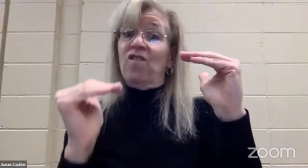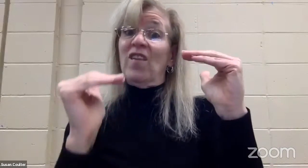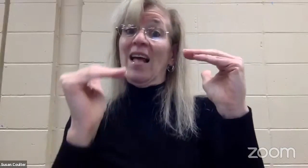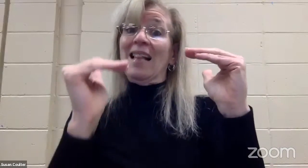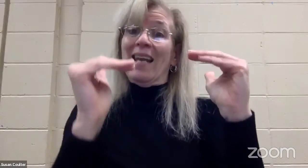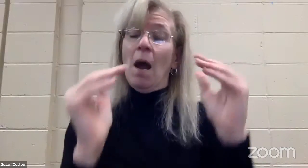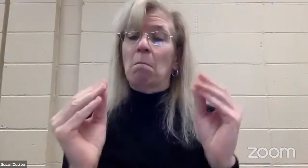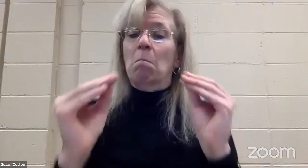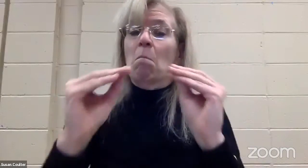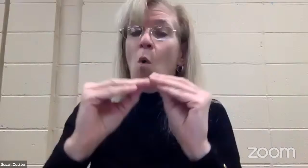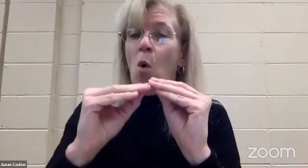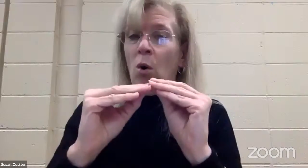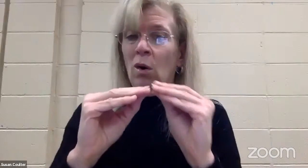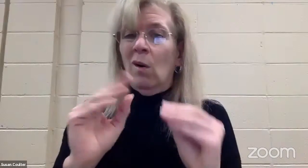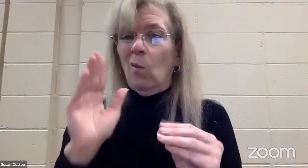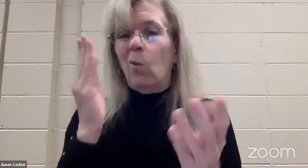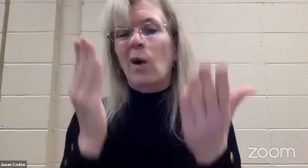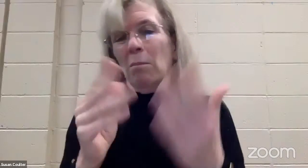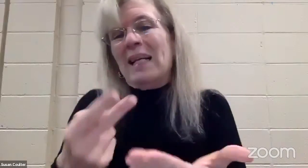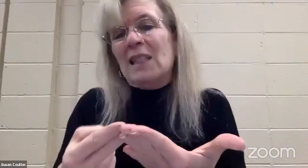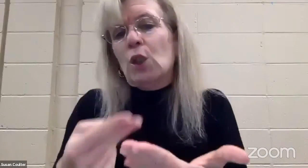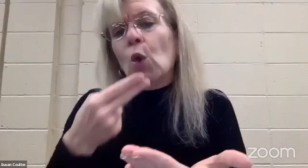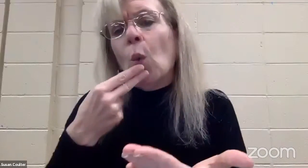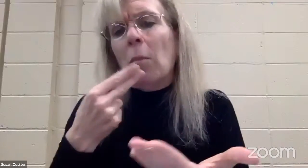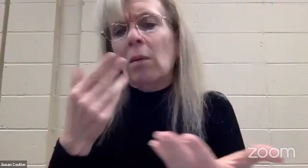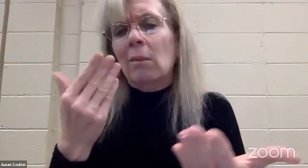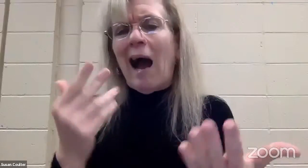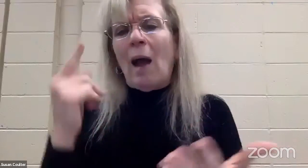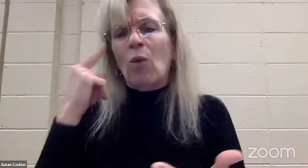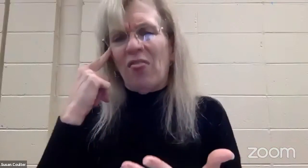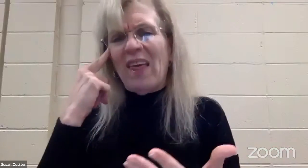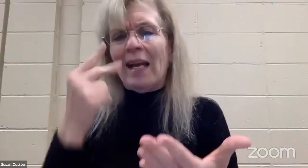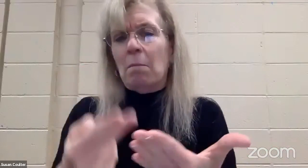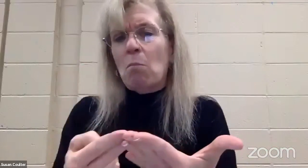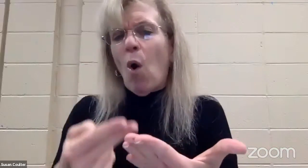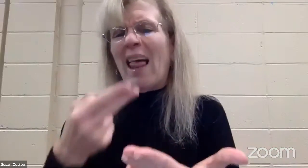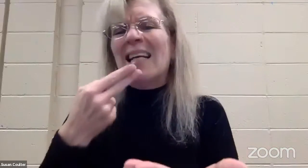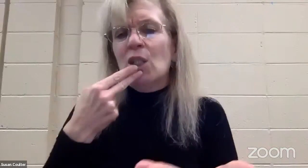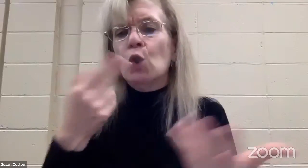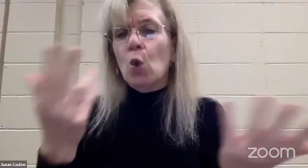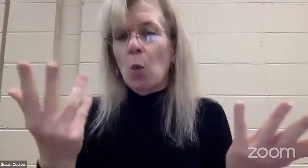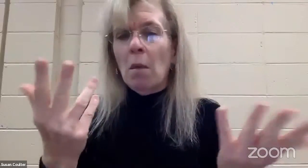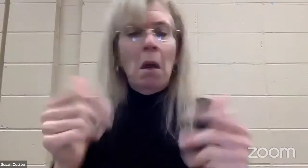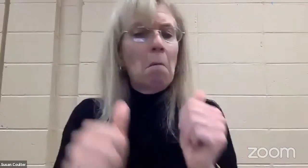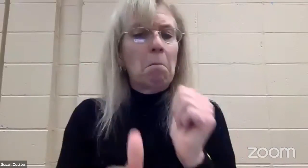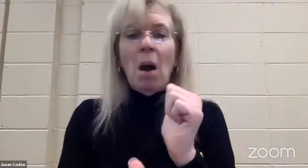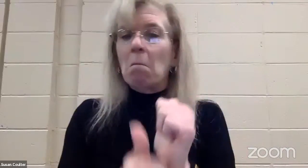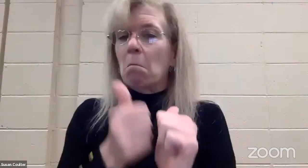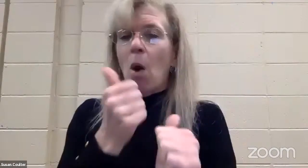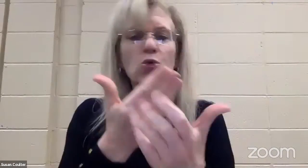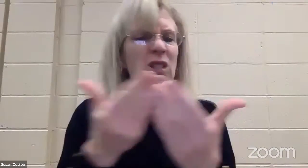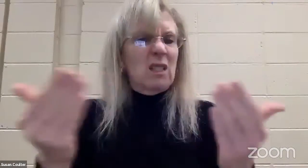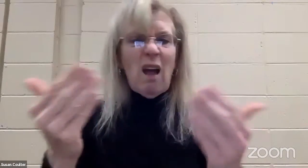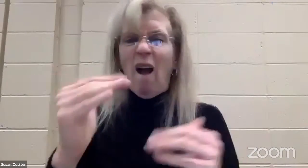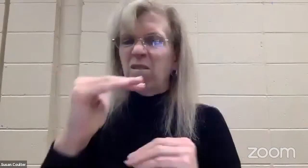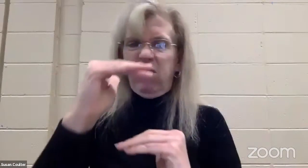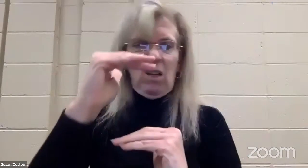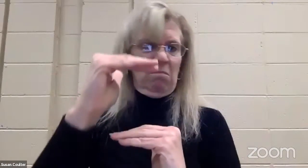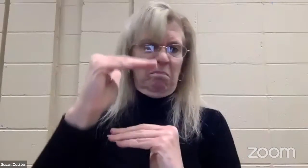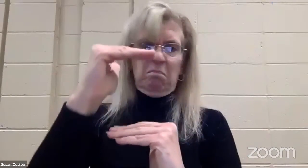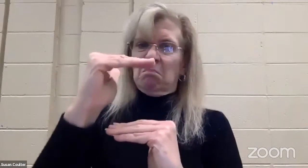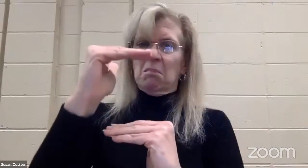would fill it up more will be soup. I would think more like soup, but most